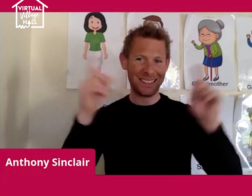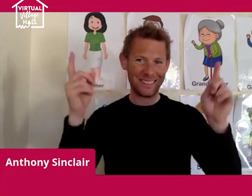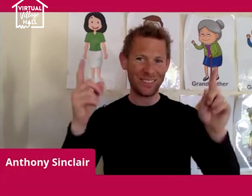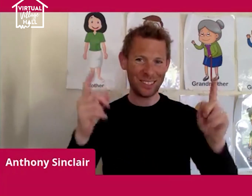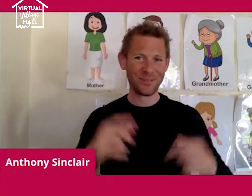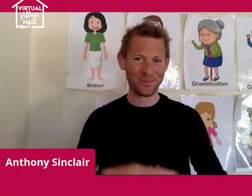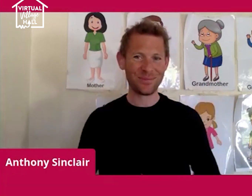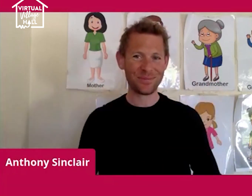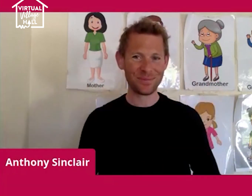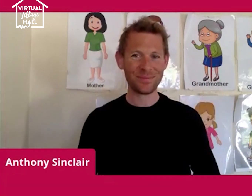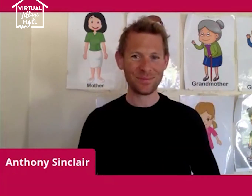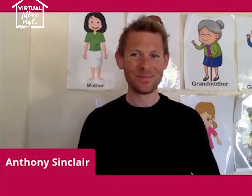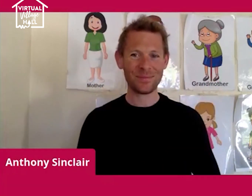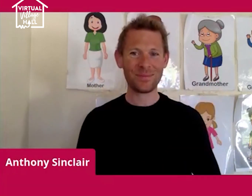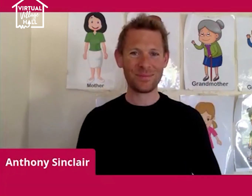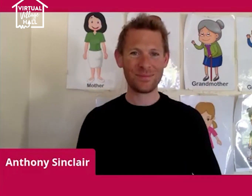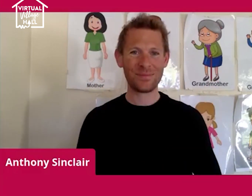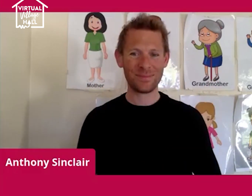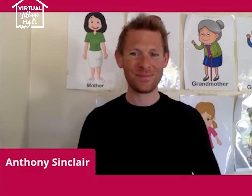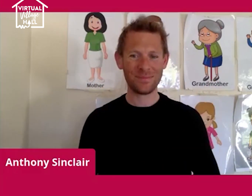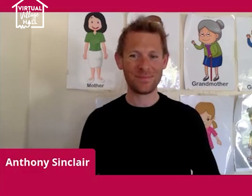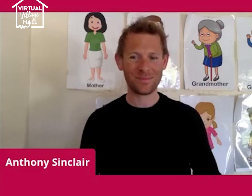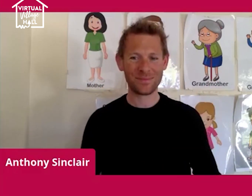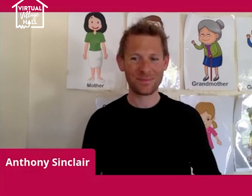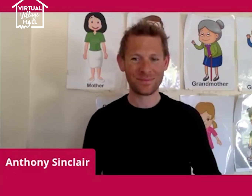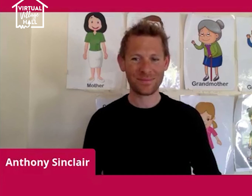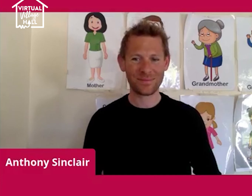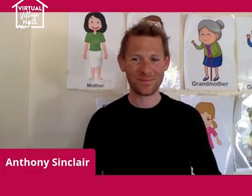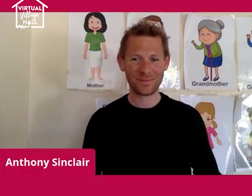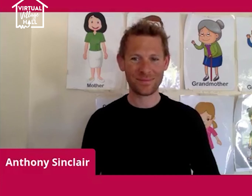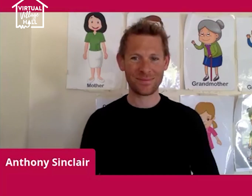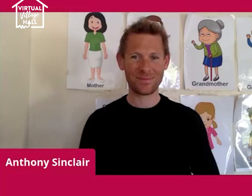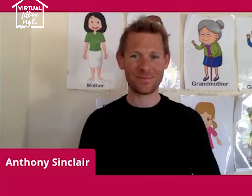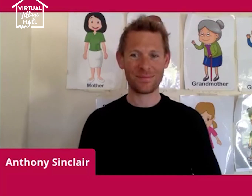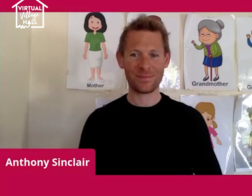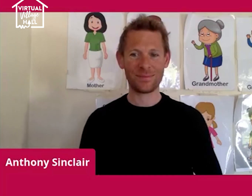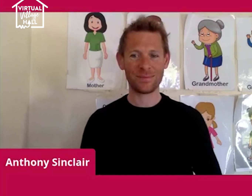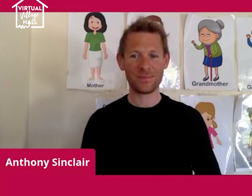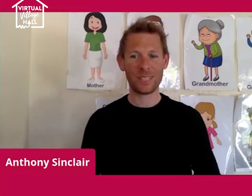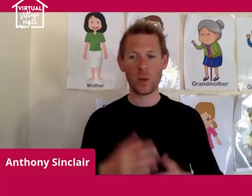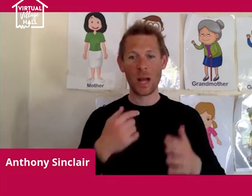Because as I've said before, there's regional differences, so numbers are going to be different, and that's why I'm asking.